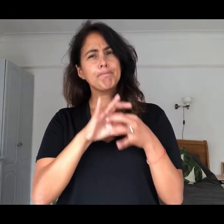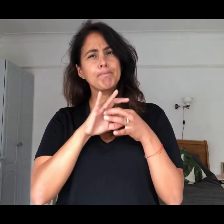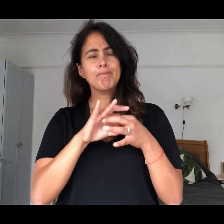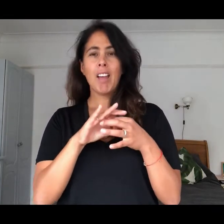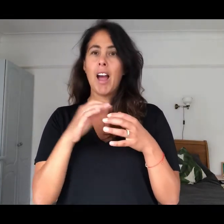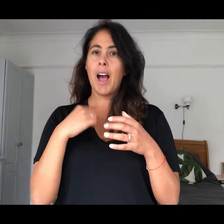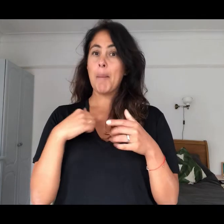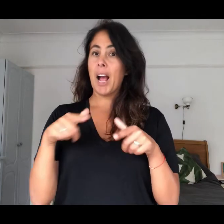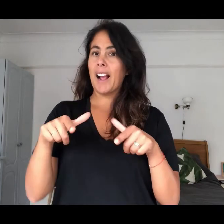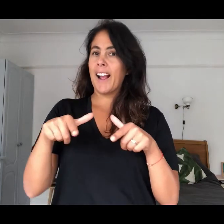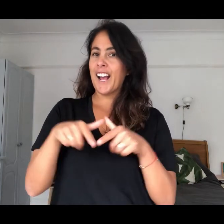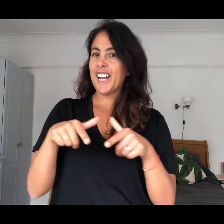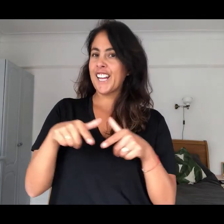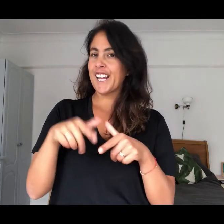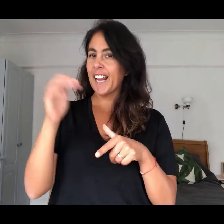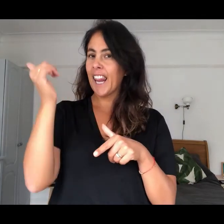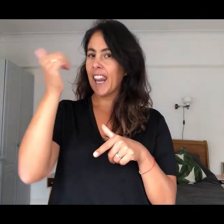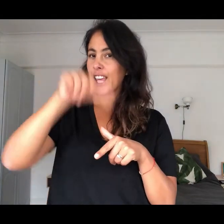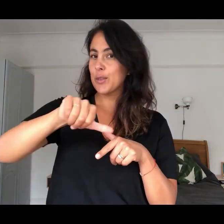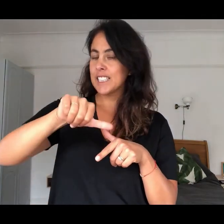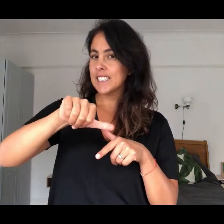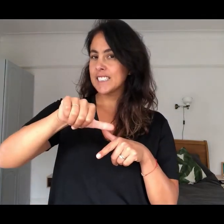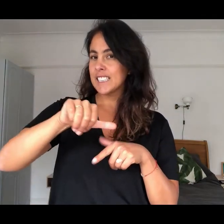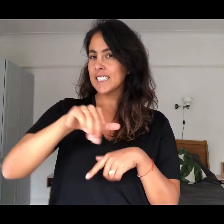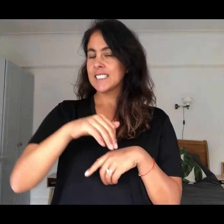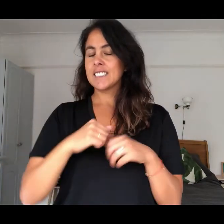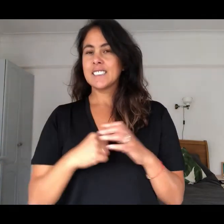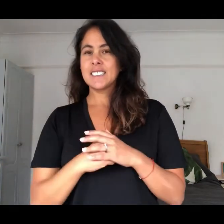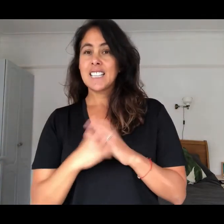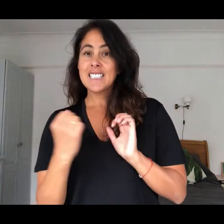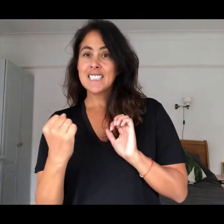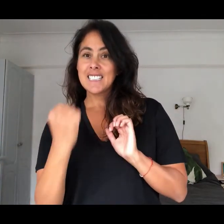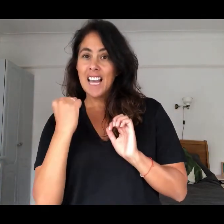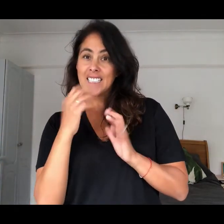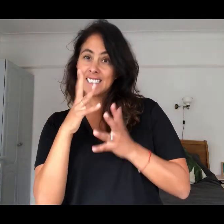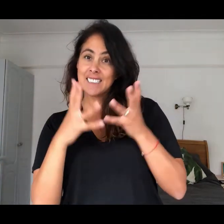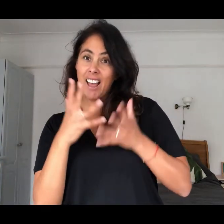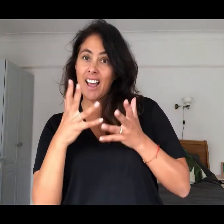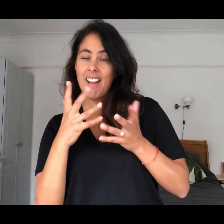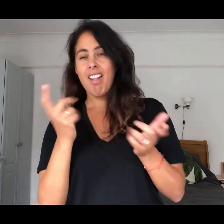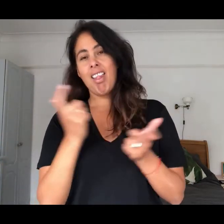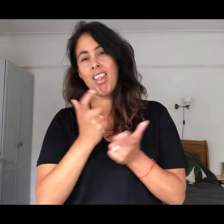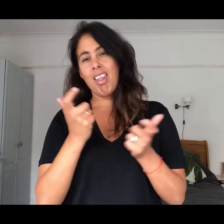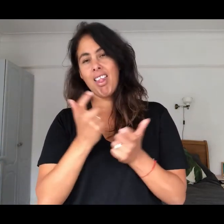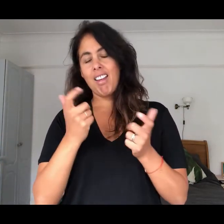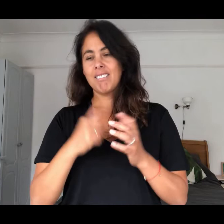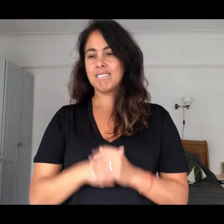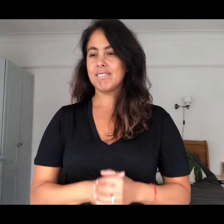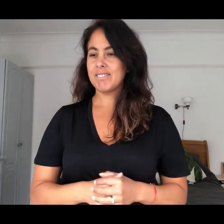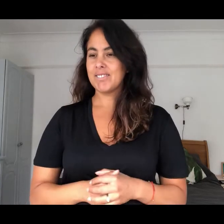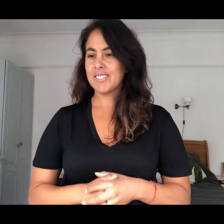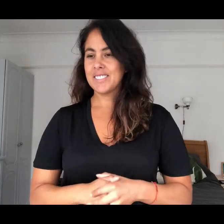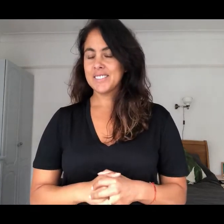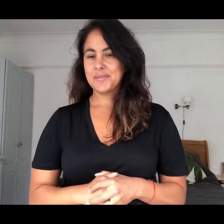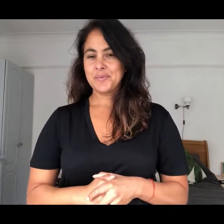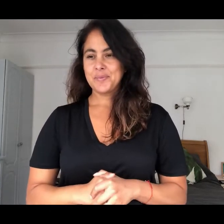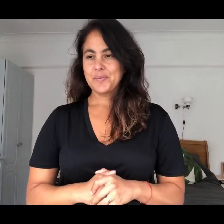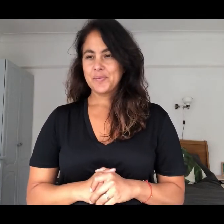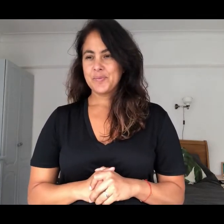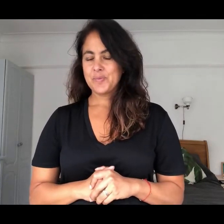And I am a cunning linguist, swearing and sex signs, ooh ha ha ha.